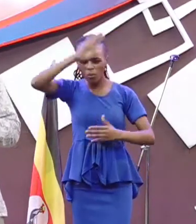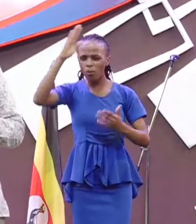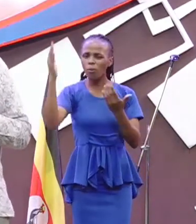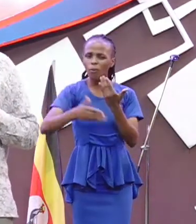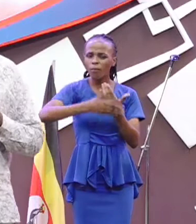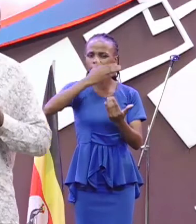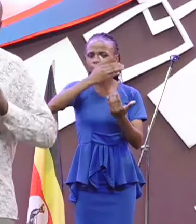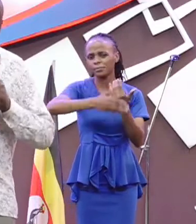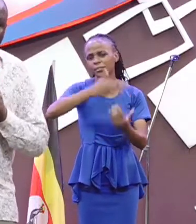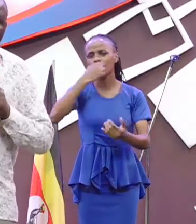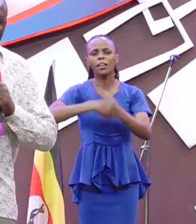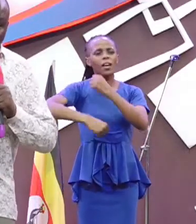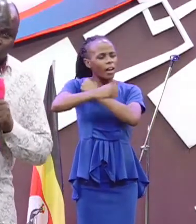be